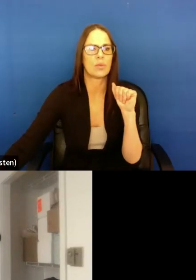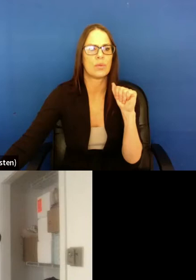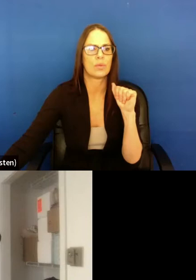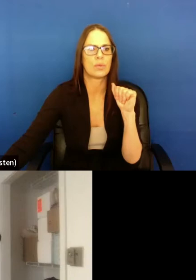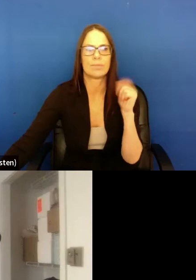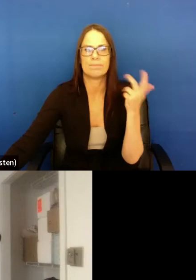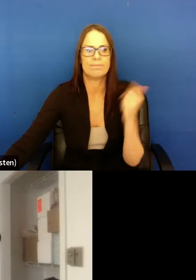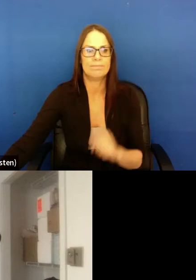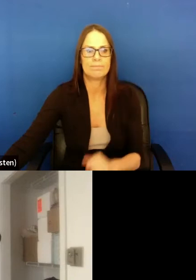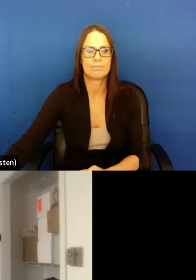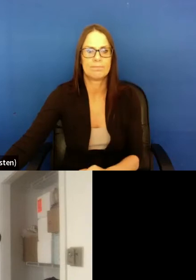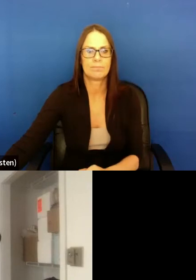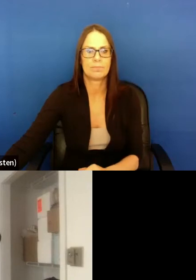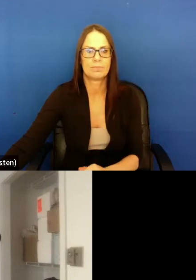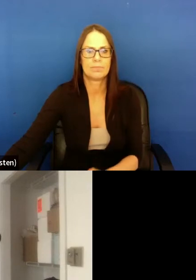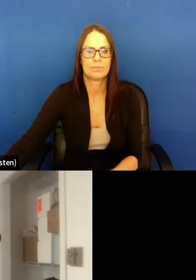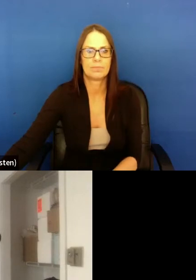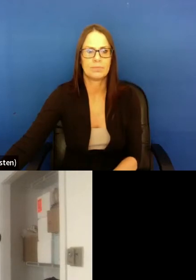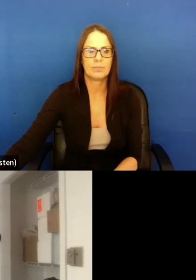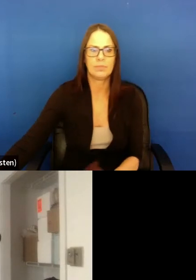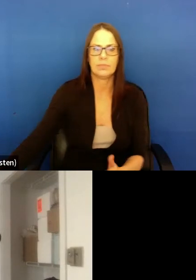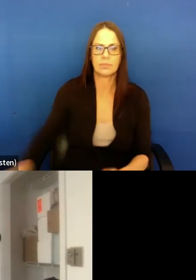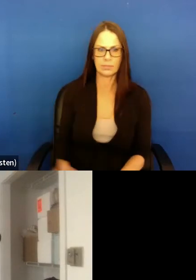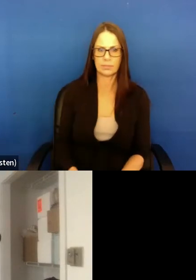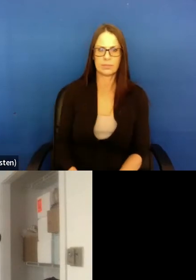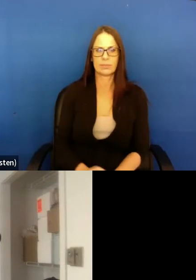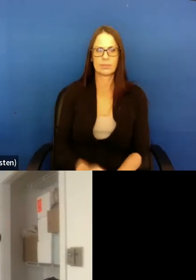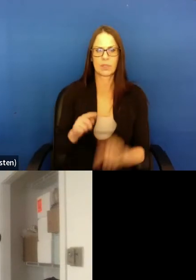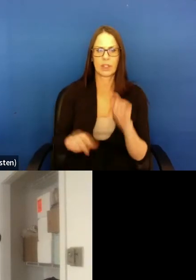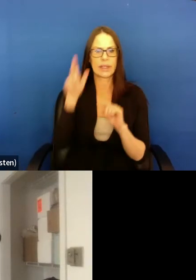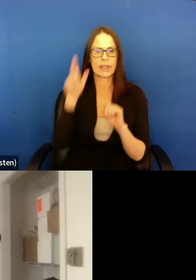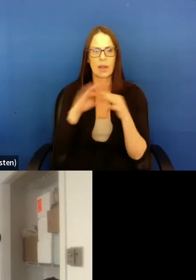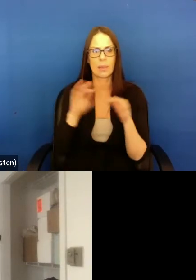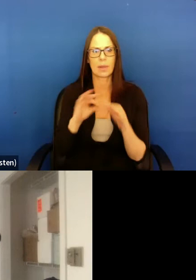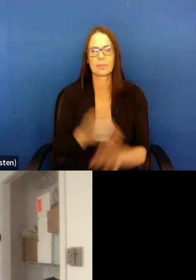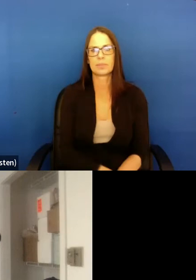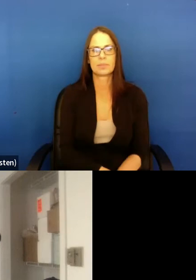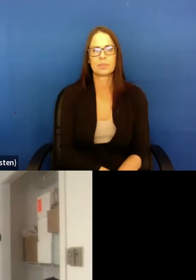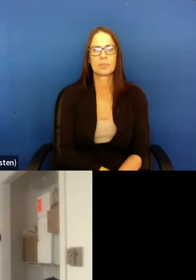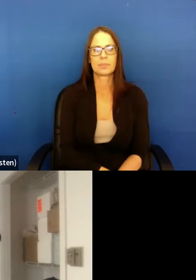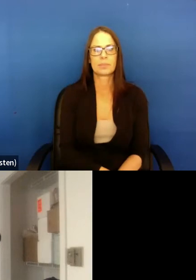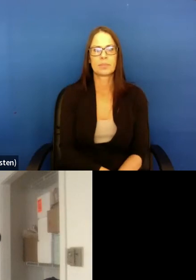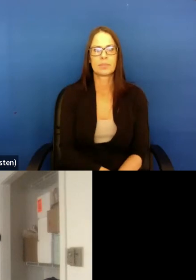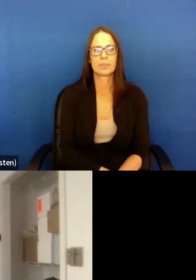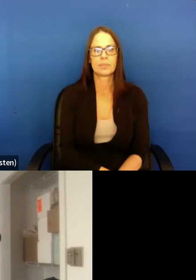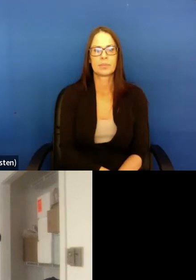protection for opening the door, but there's other ways to address that as well. So these are,